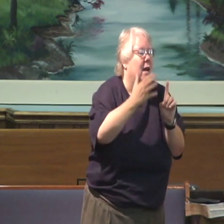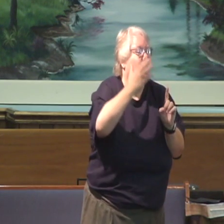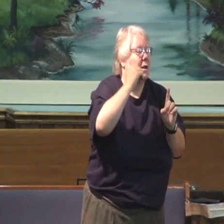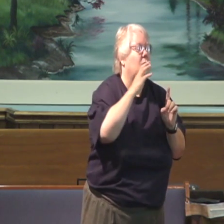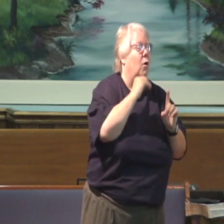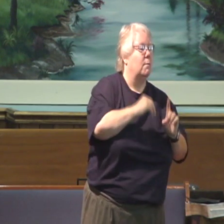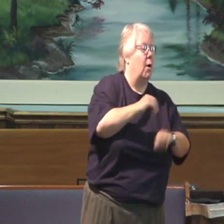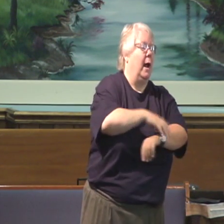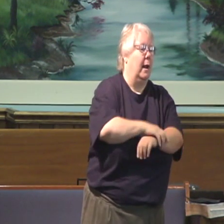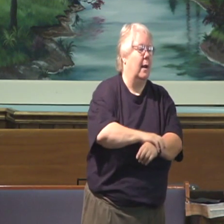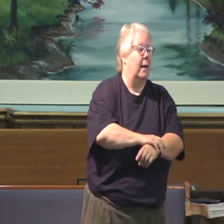15-year-old boy.